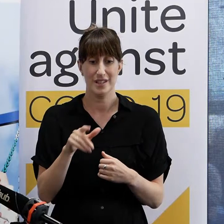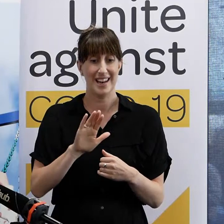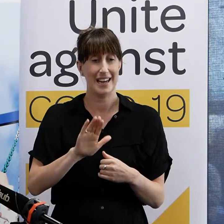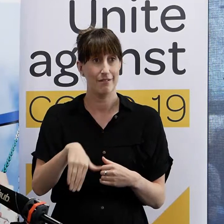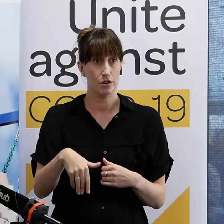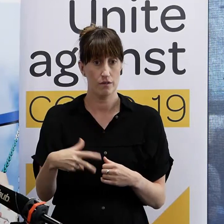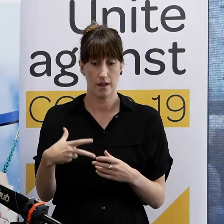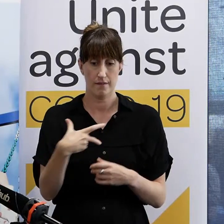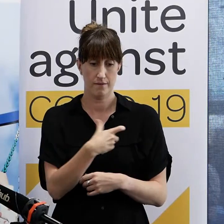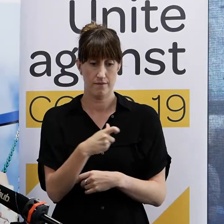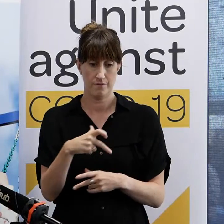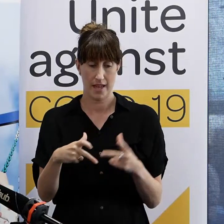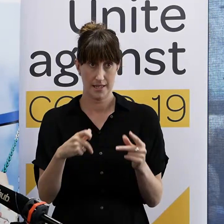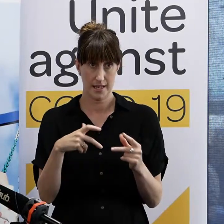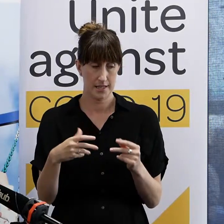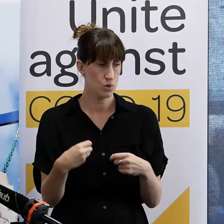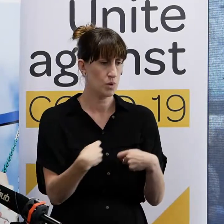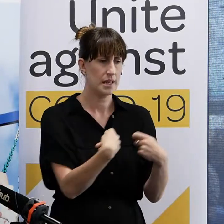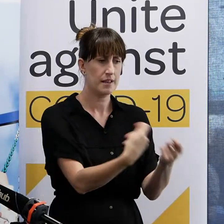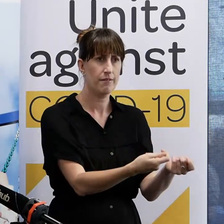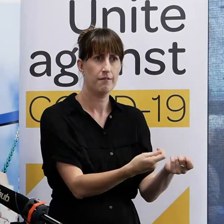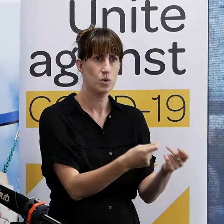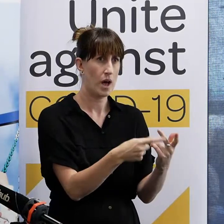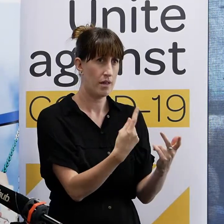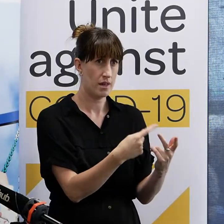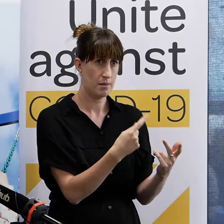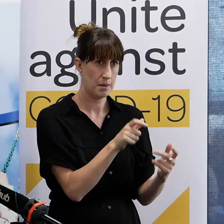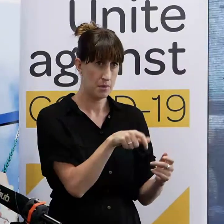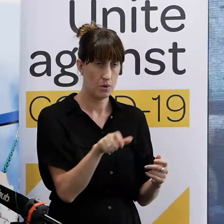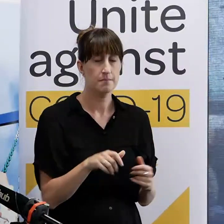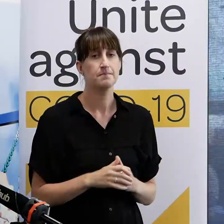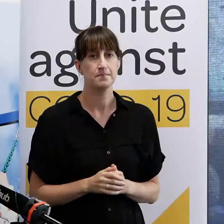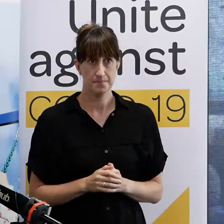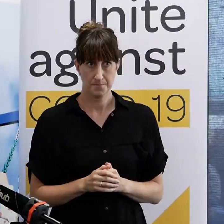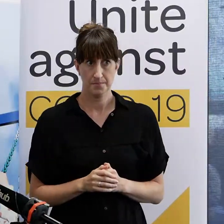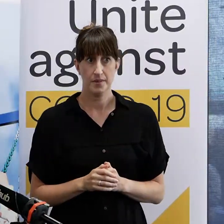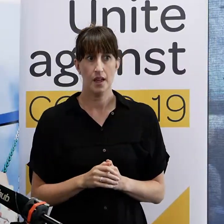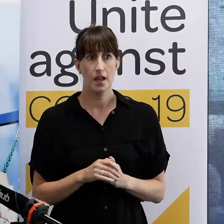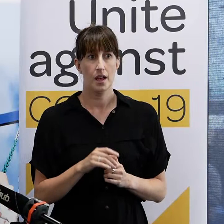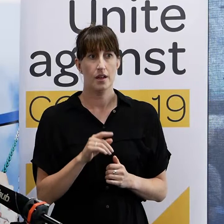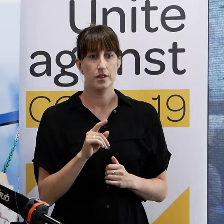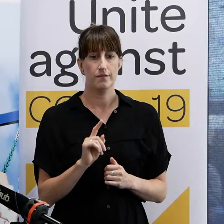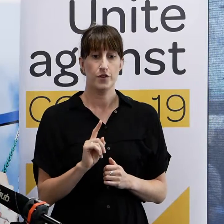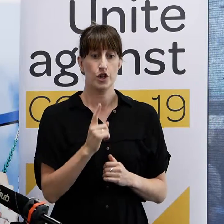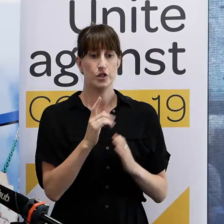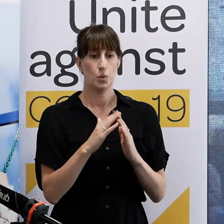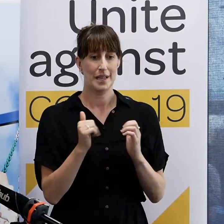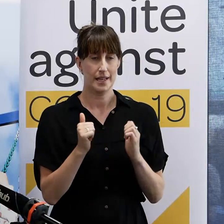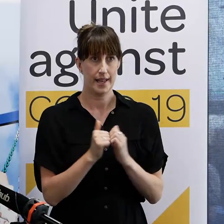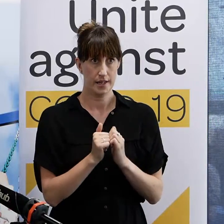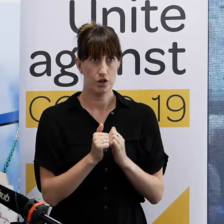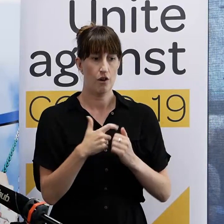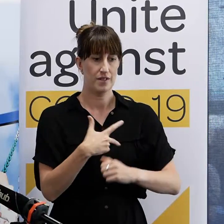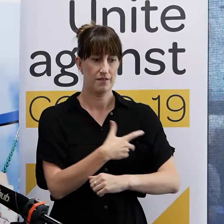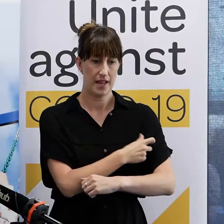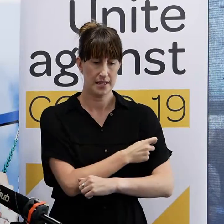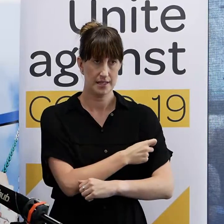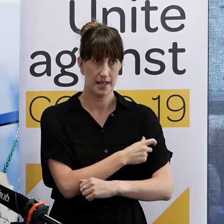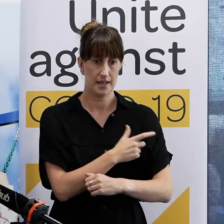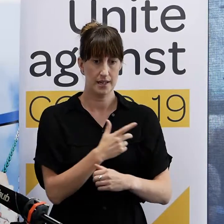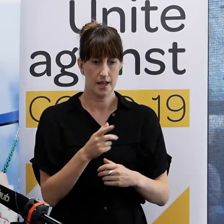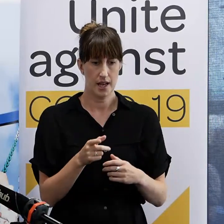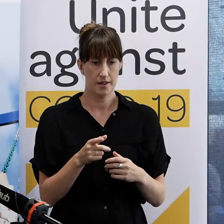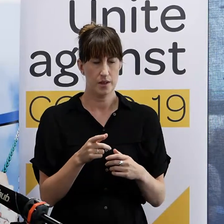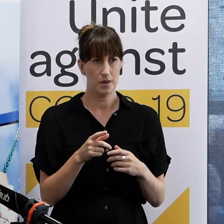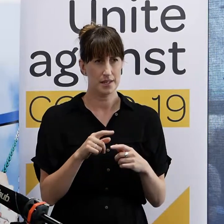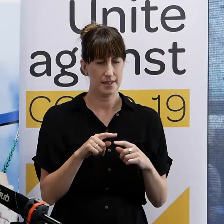the start of the program that was the case. And in fact, it was a story on the first weekend because there was a different view about who should or shouldn't